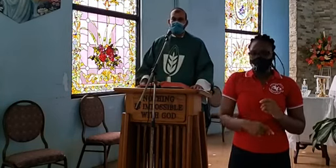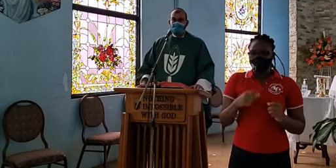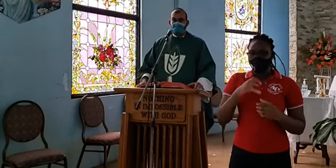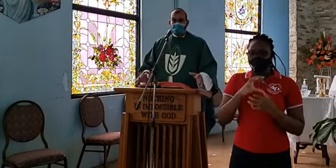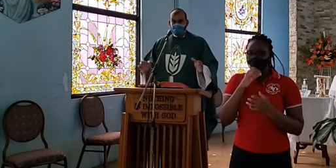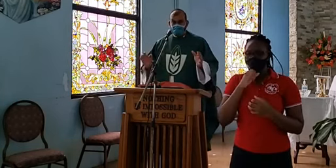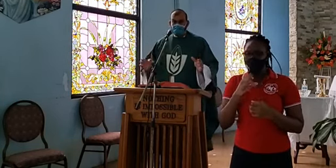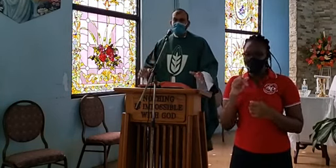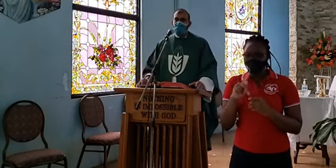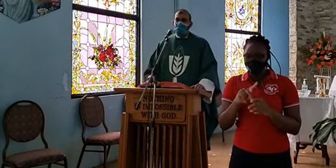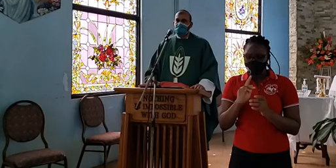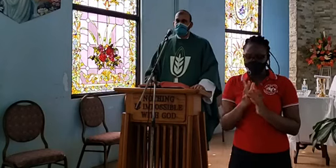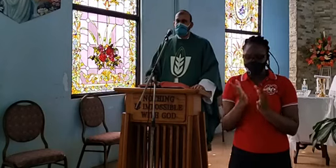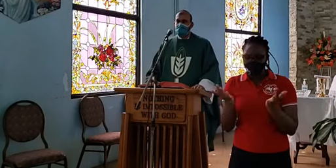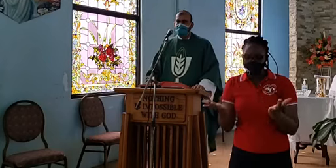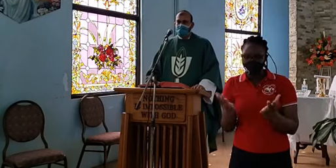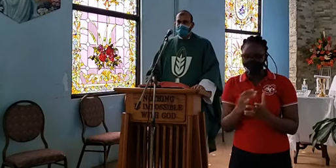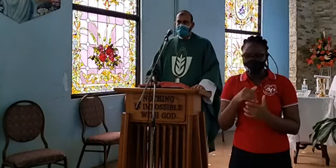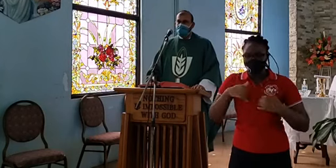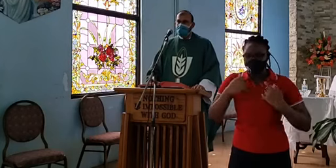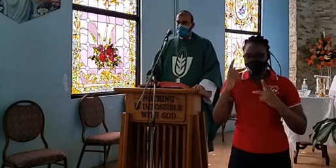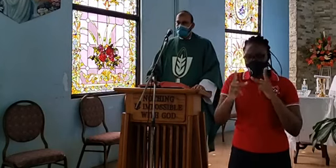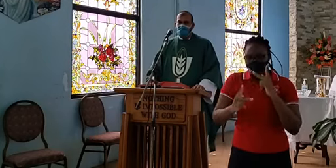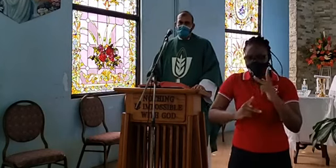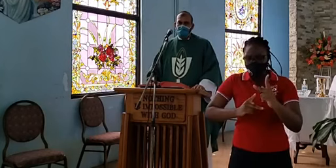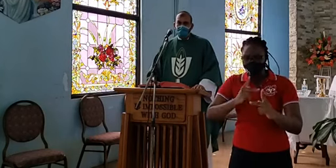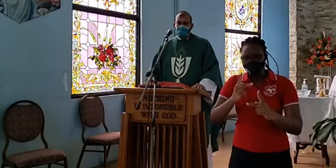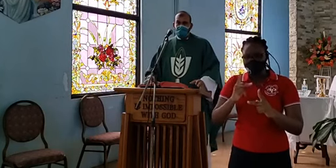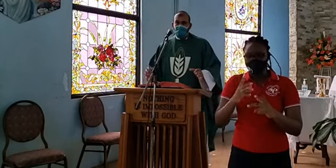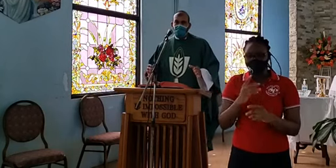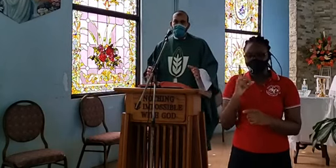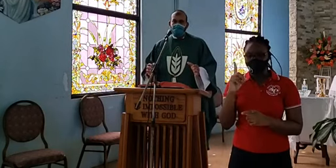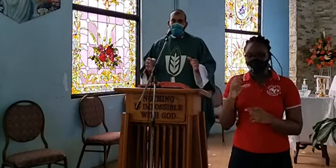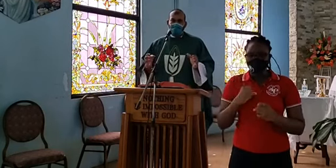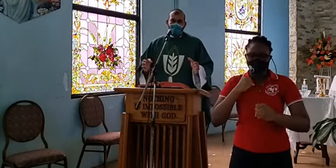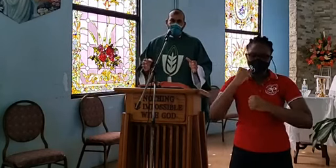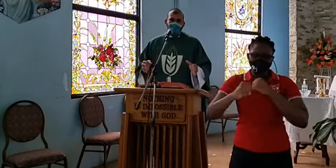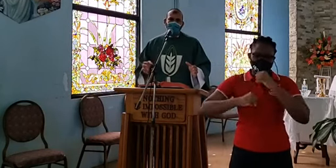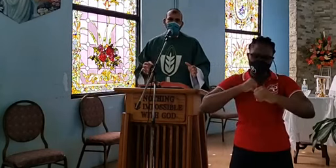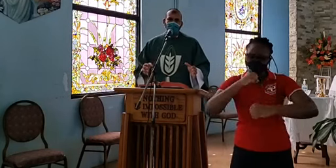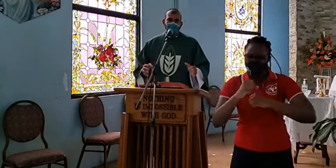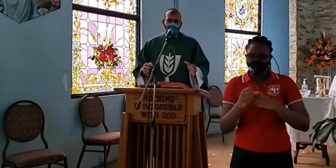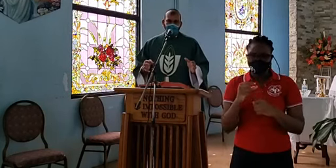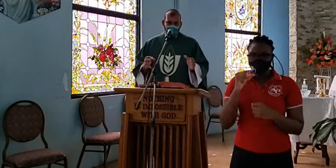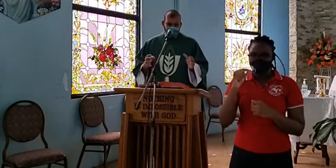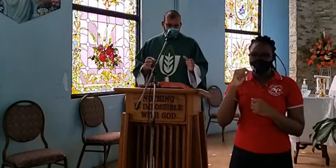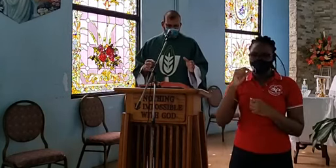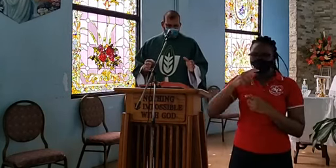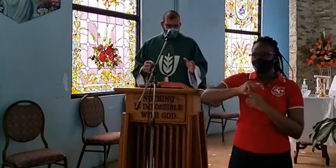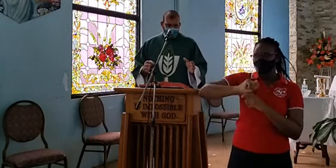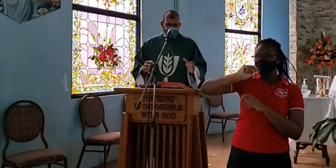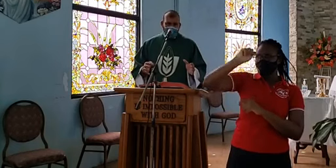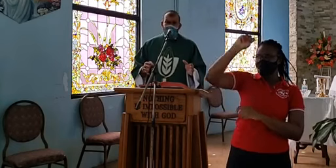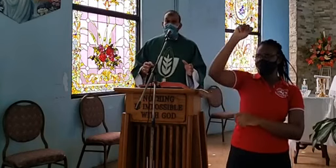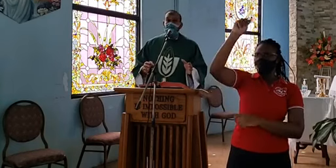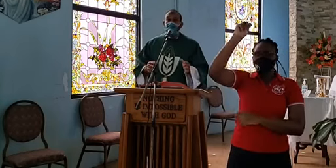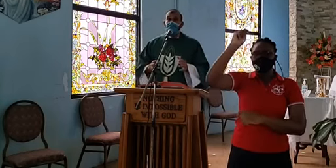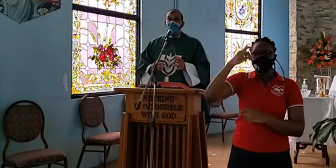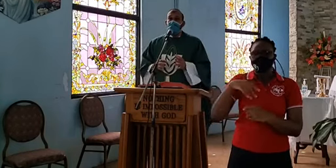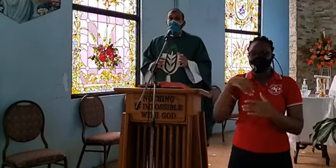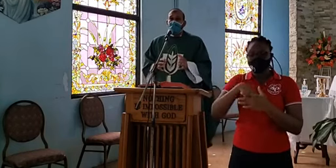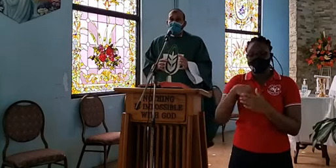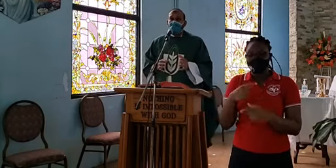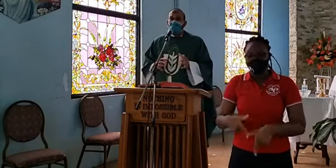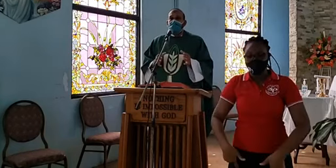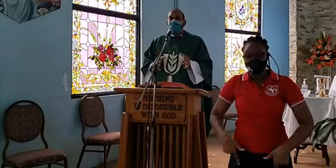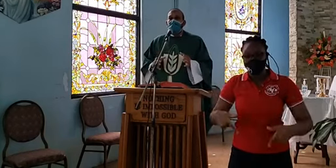Testament, a young person. And David, he fought Goliath. And in this life,